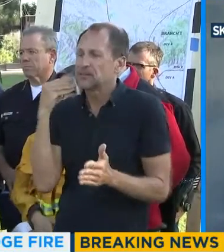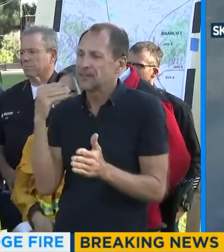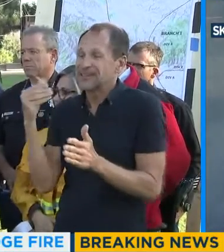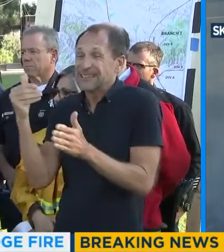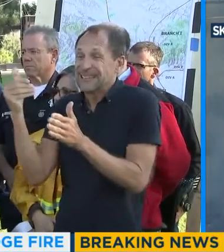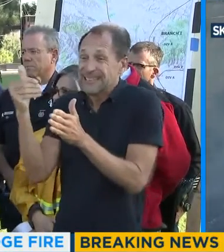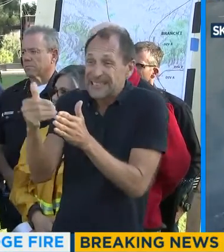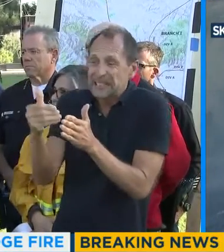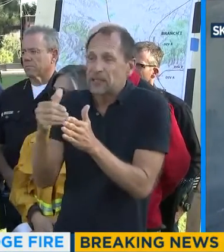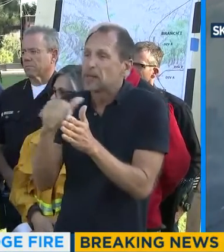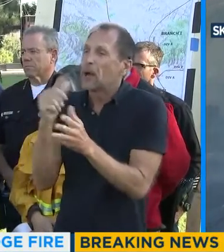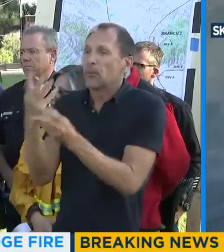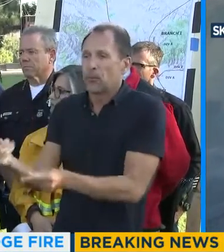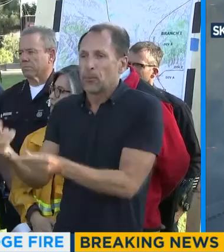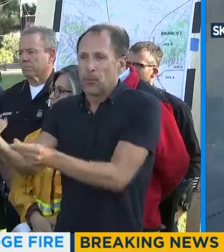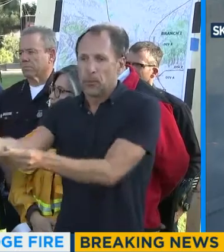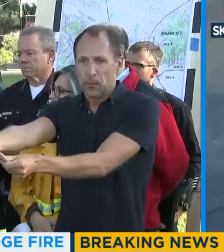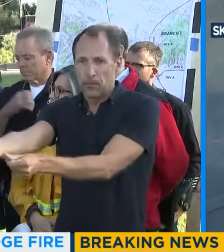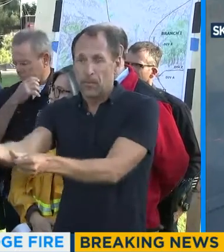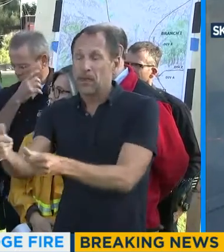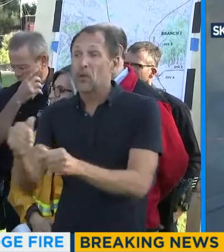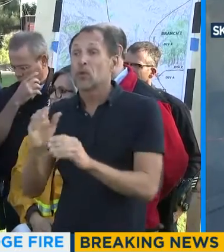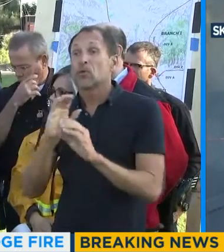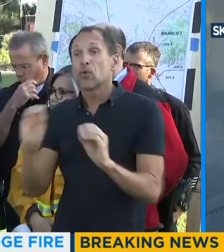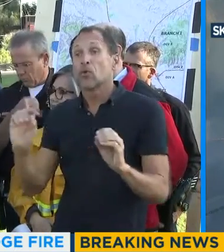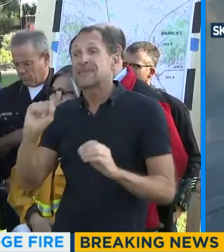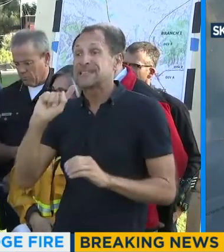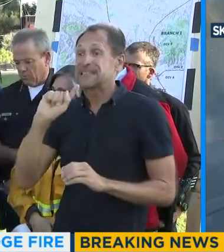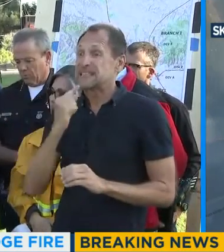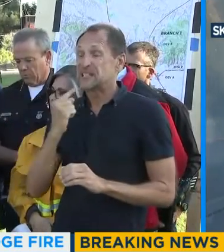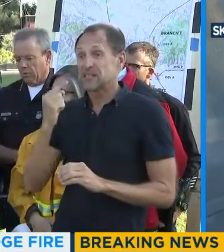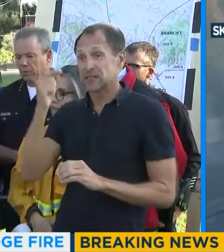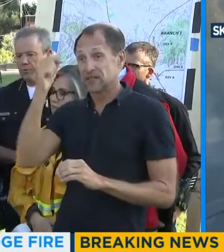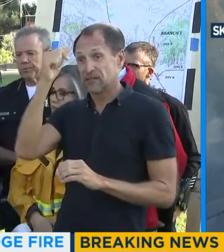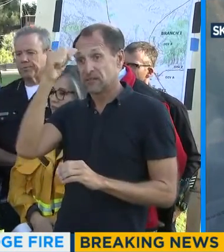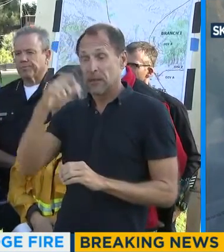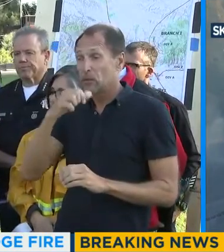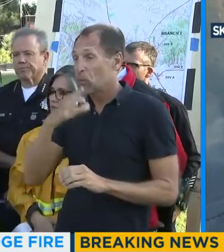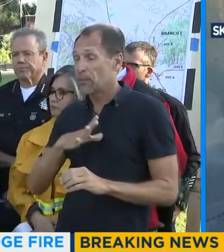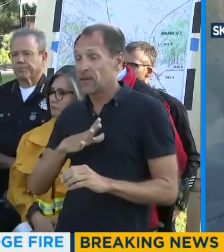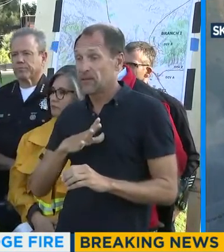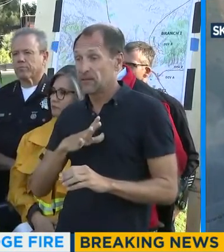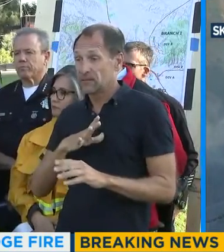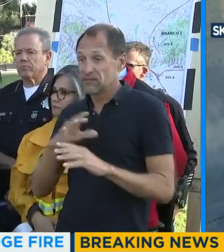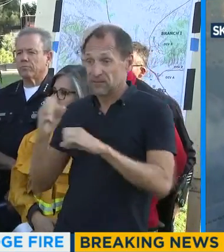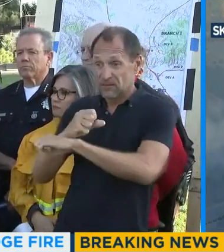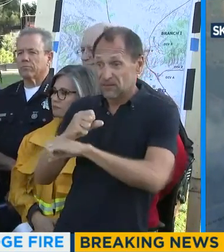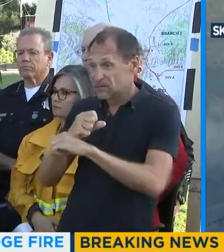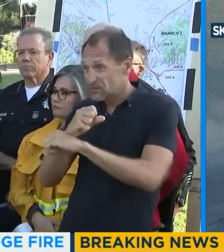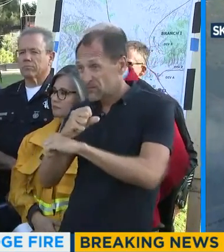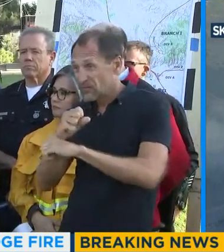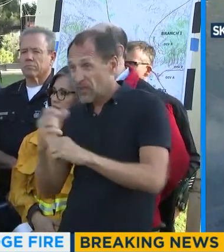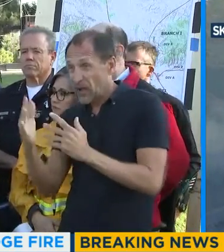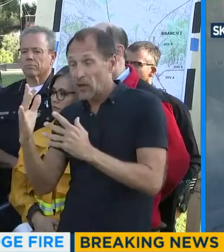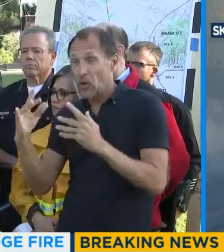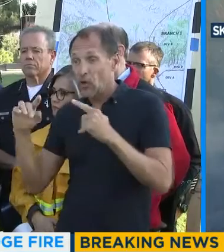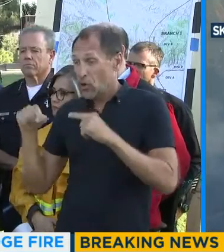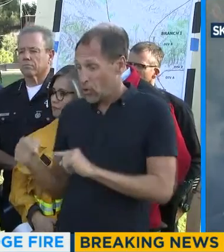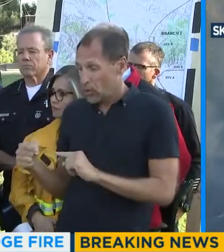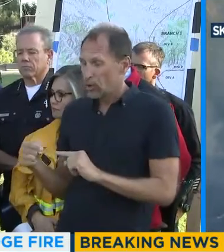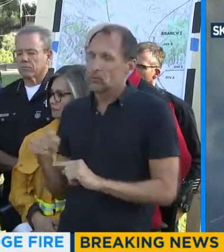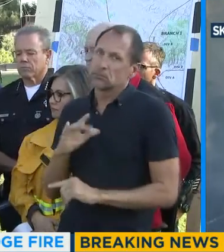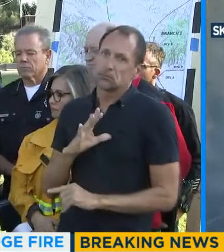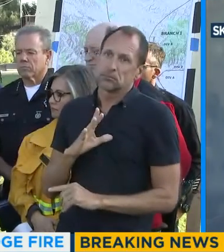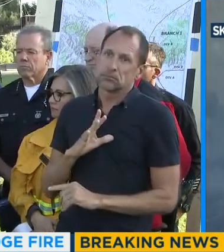effort. And to not have any serious firefighter injuries is amazing. The second